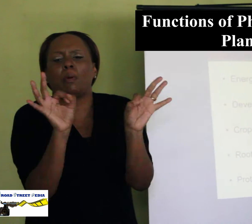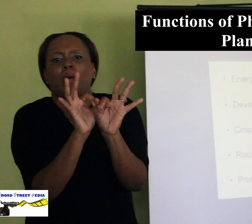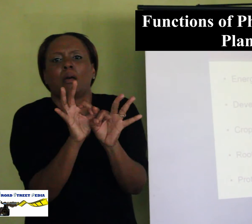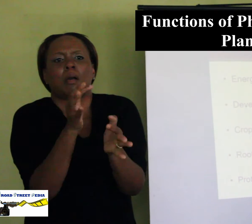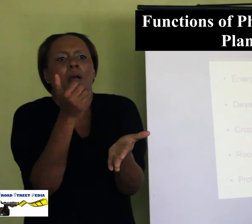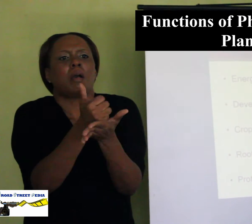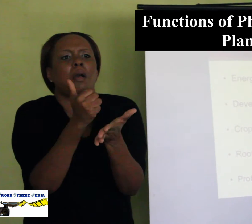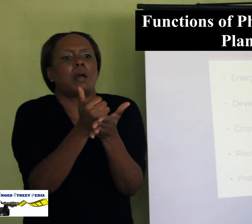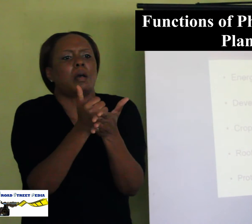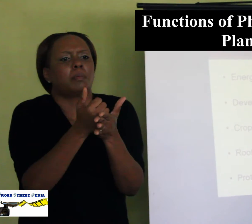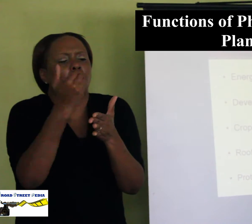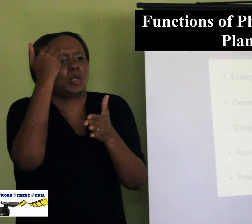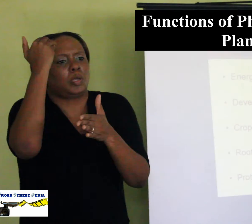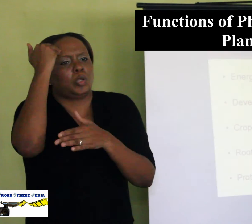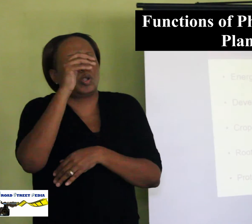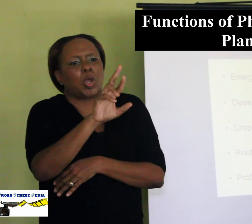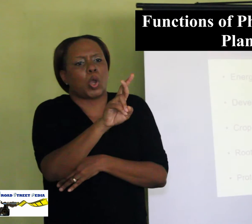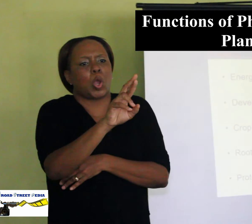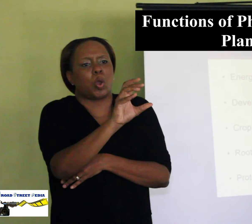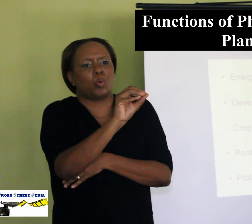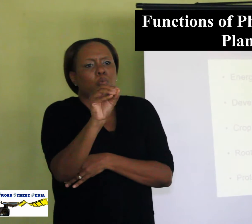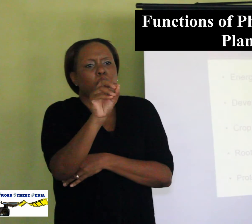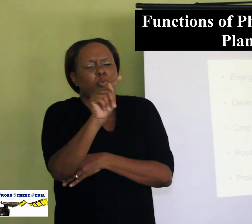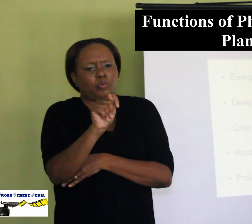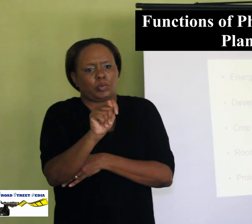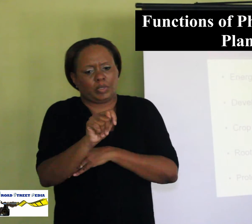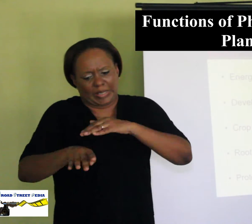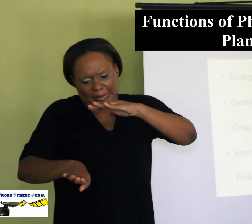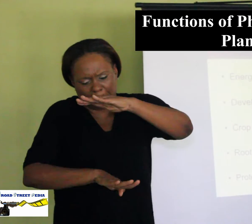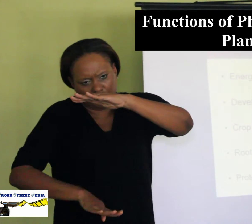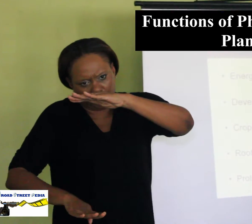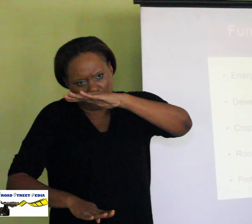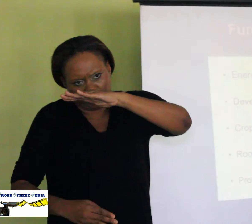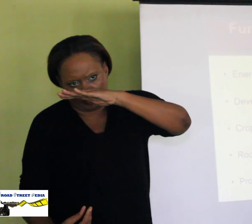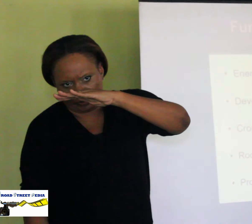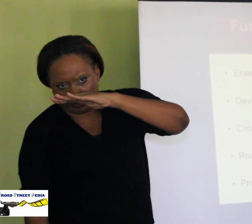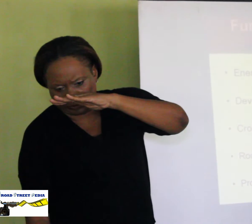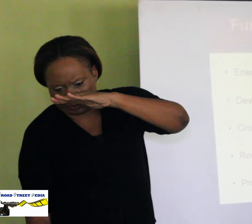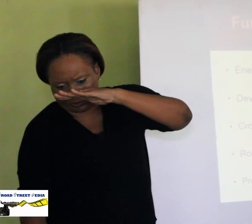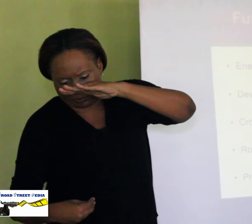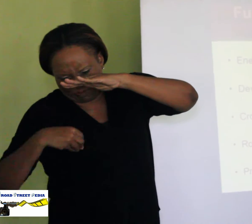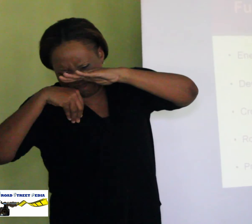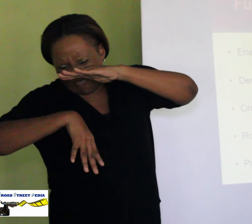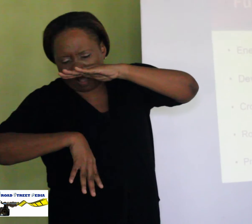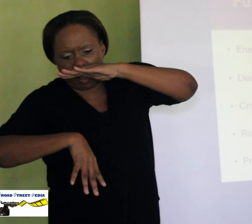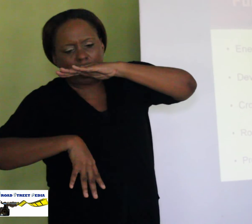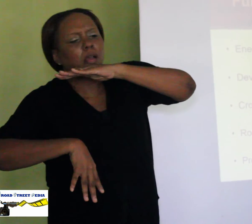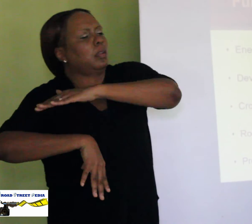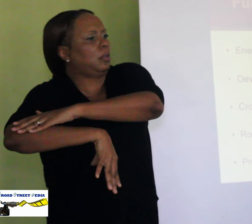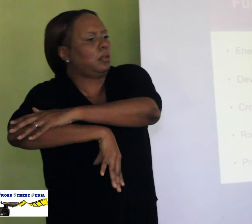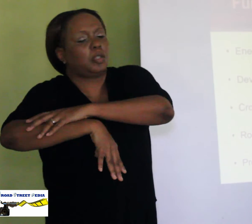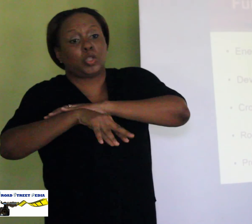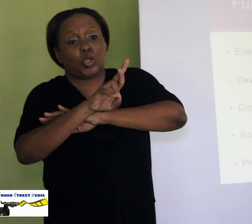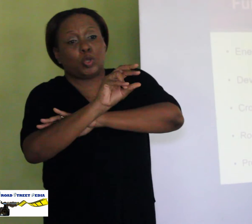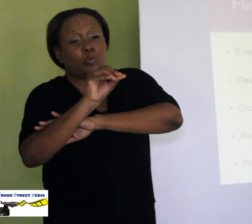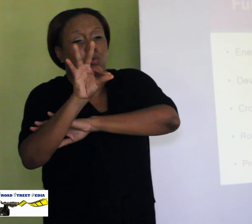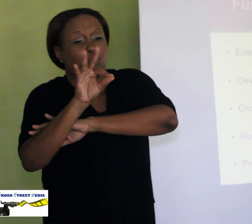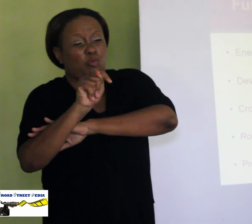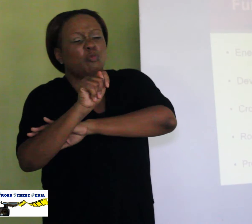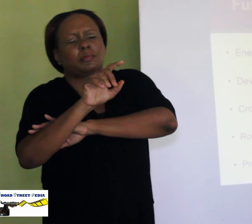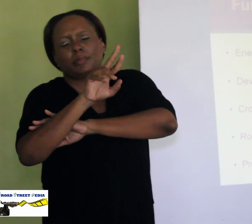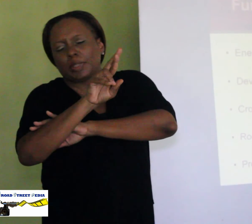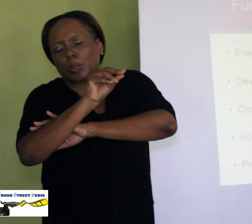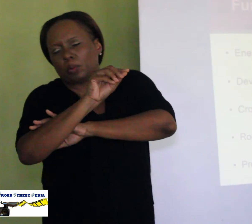in root development. So if you want good rooting, you have to apply phosphorus,